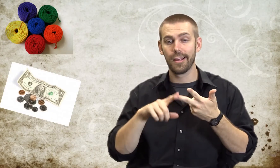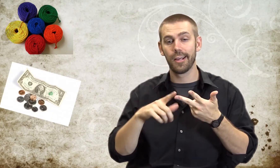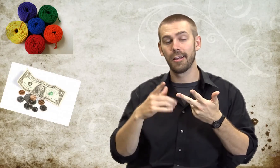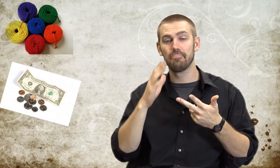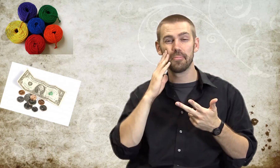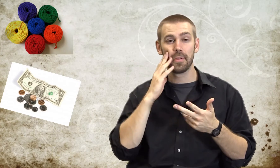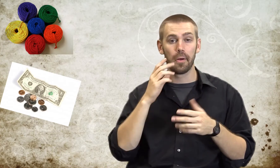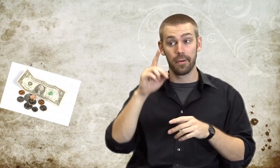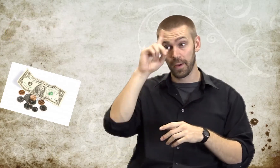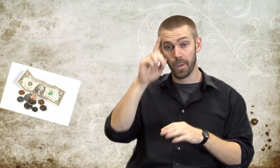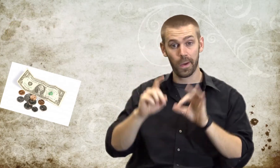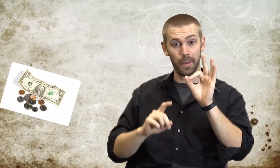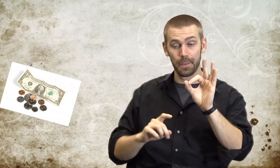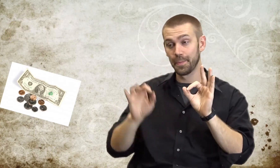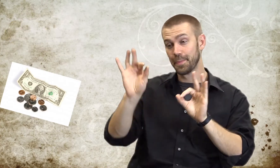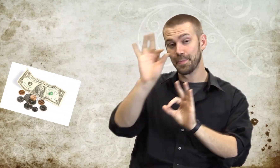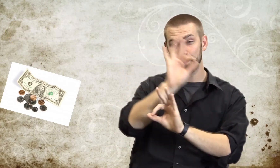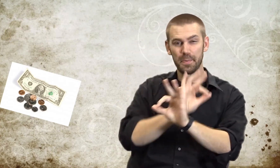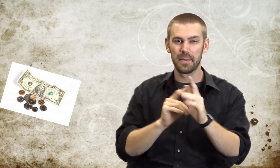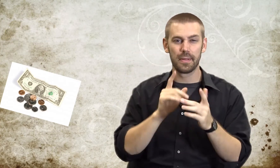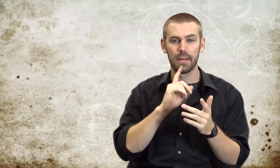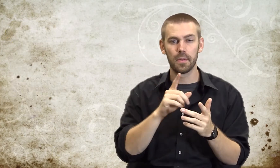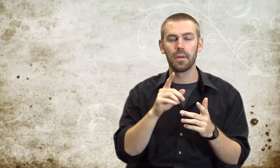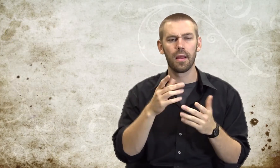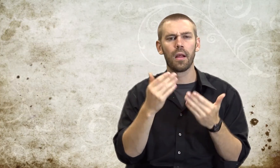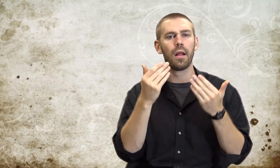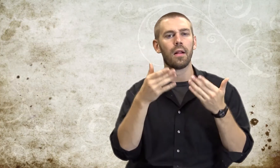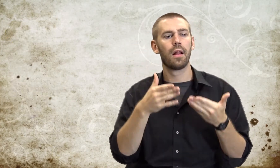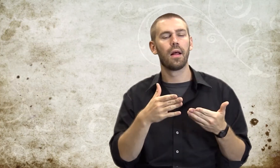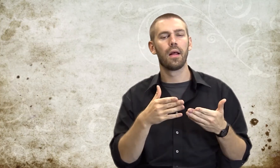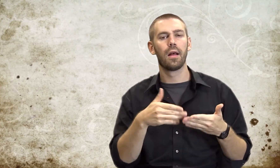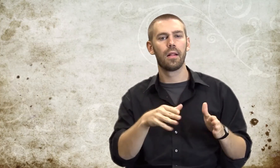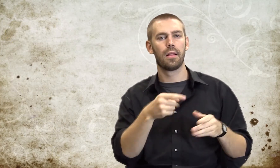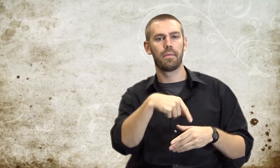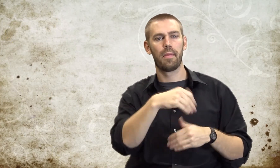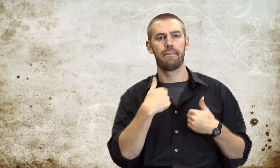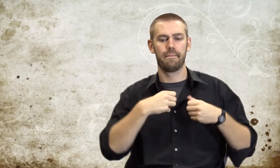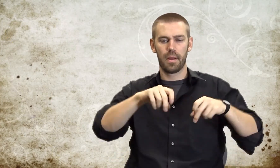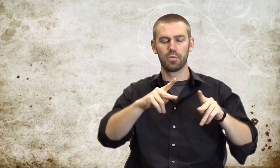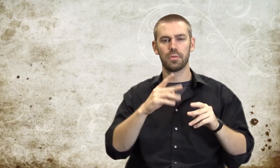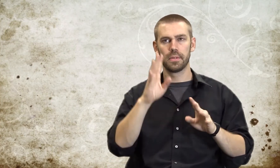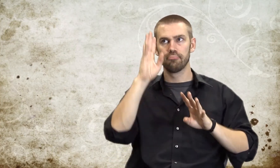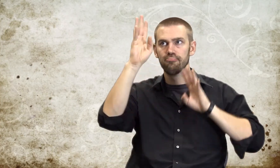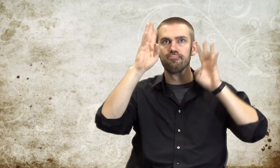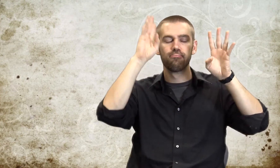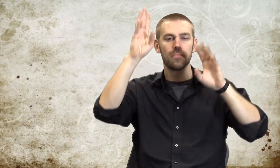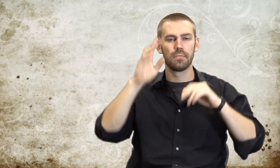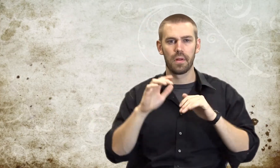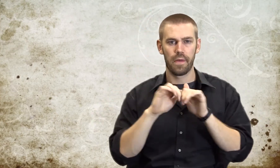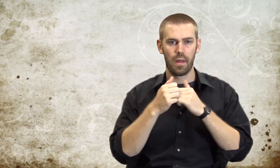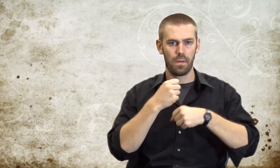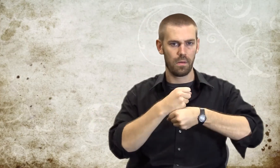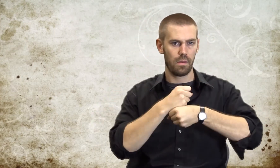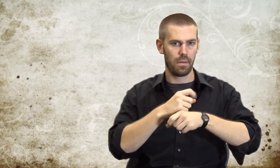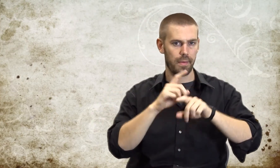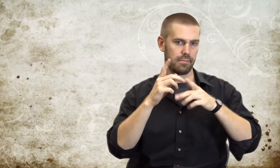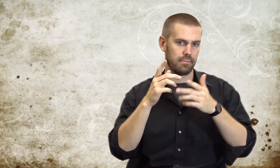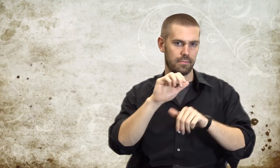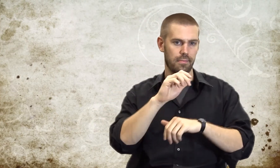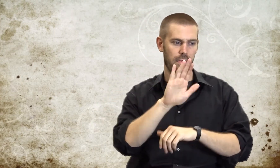money, where you could have the coin as the nucleus and coins around do the electrons. But the point is to give